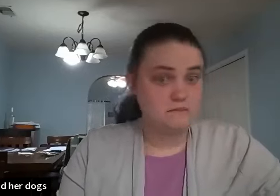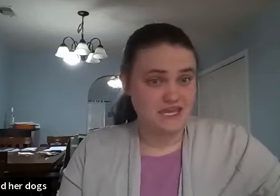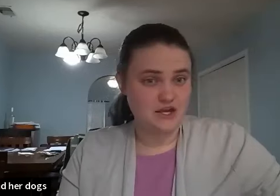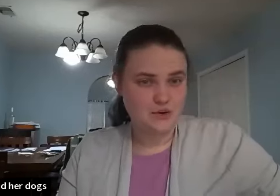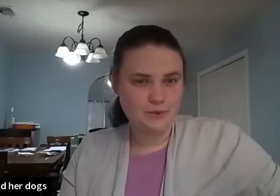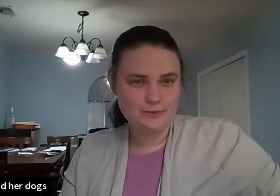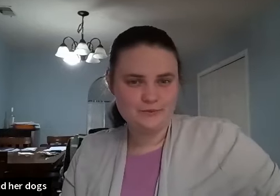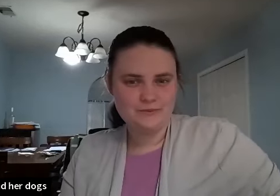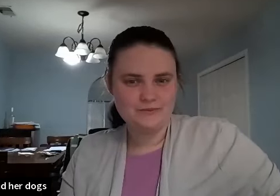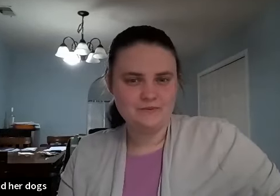tomato.